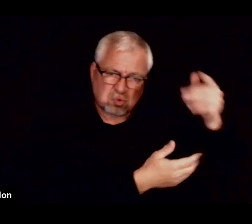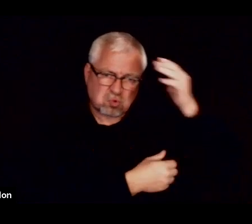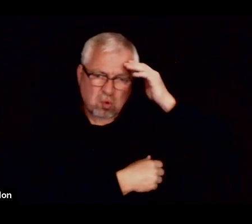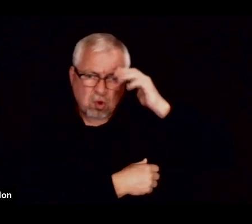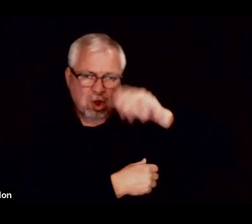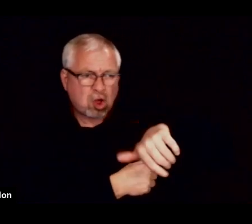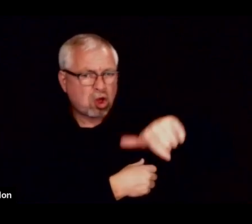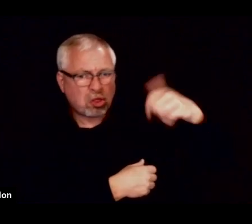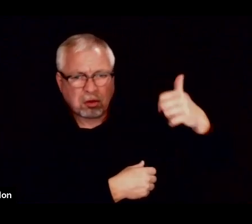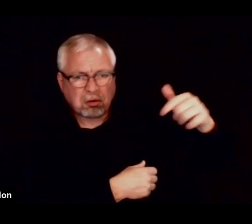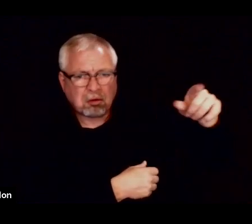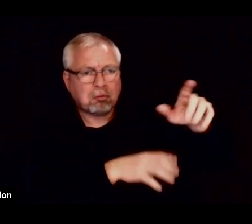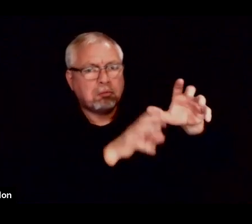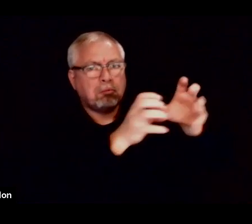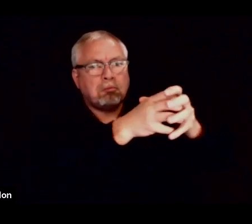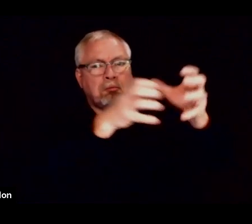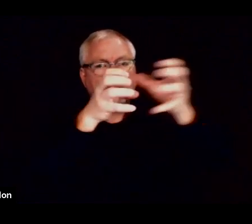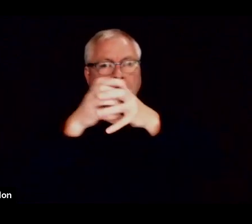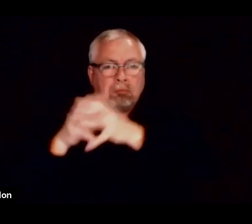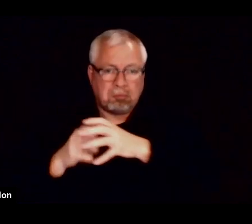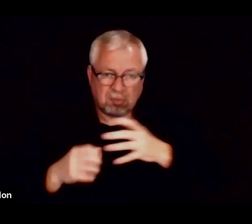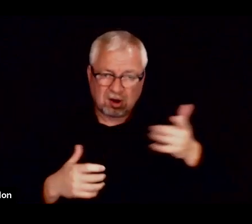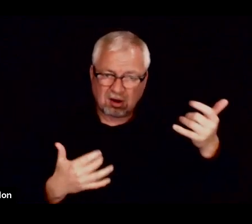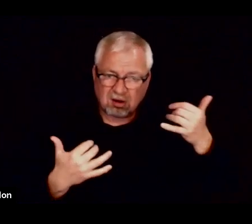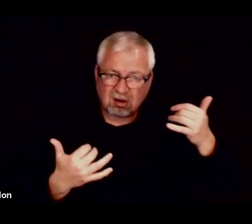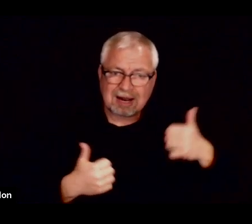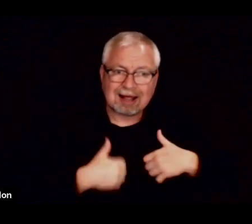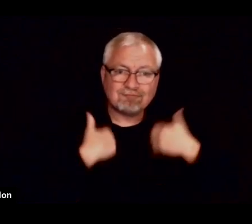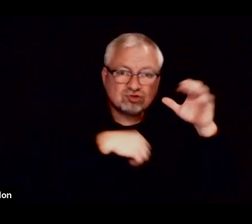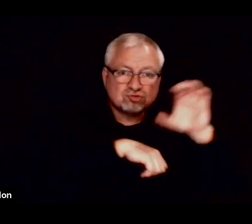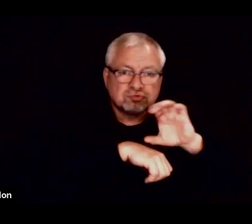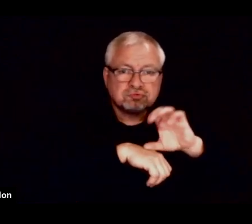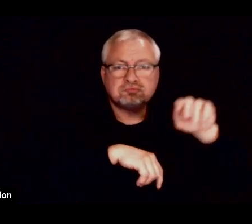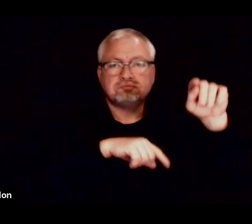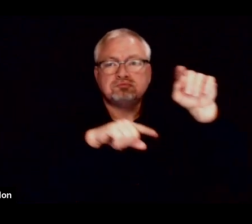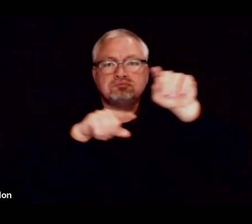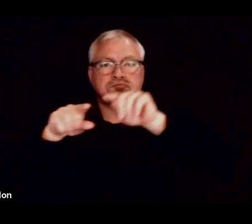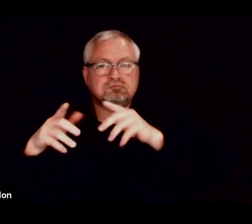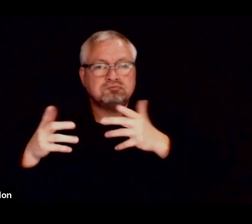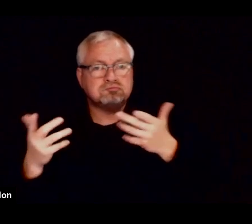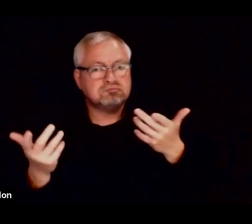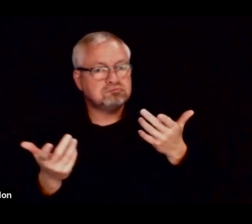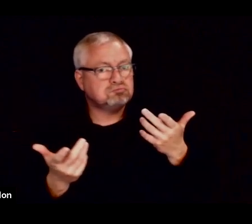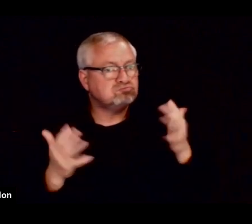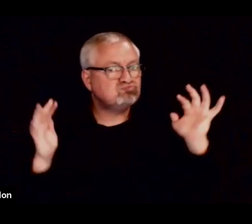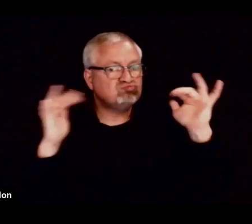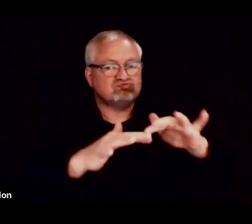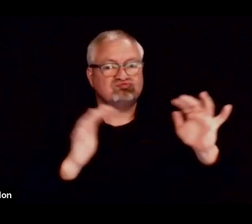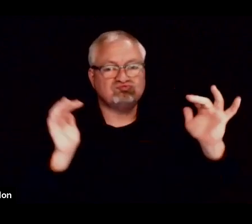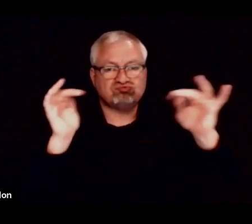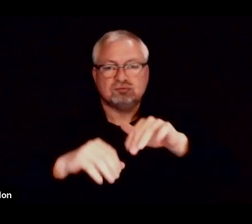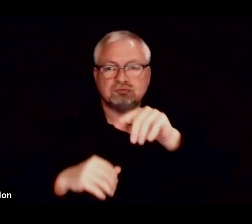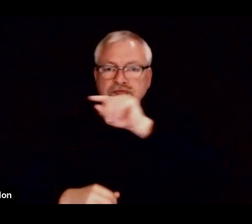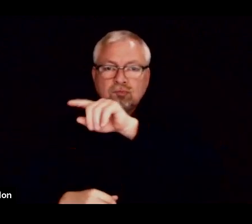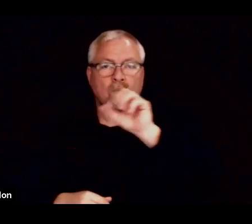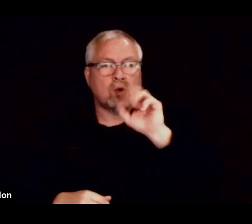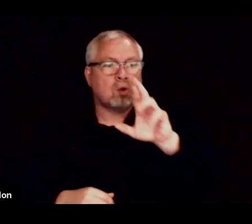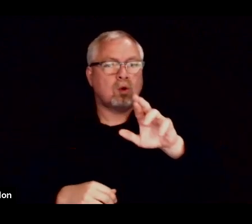settings outside of living? I mean, in churches or in ceremonies like this, or restaurants or areas like that?